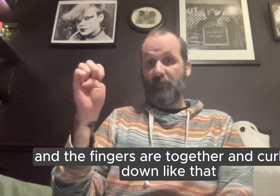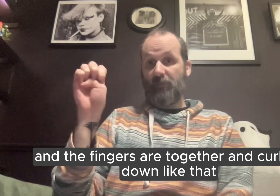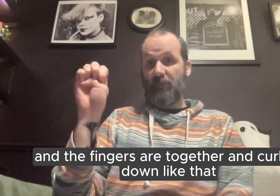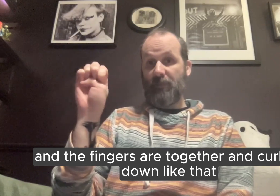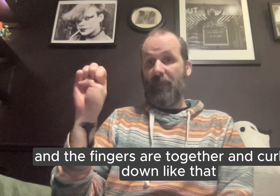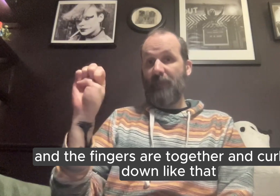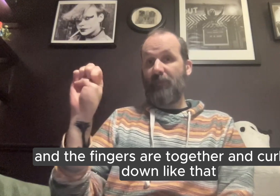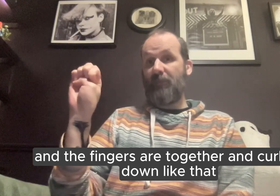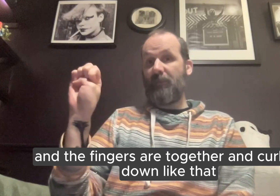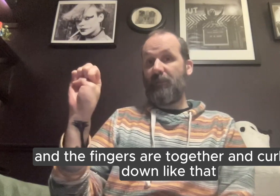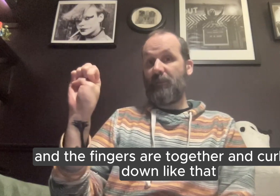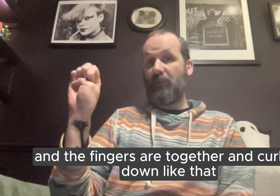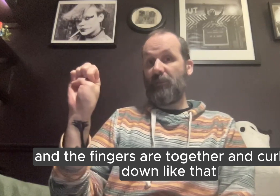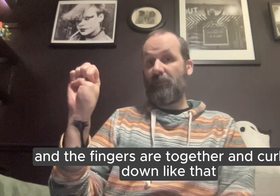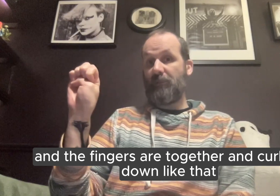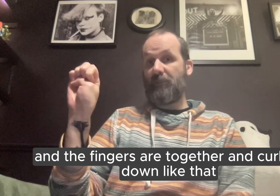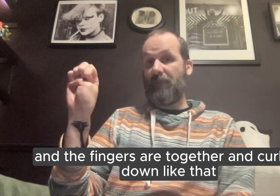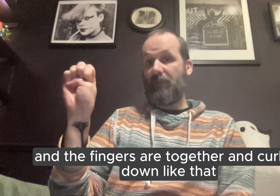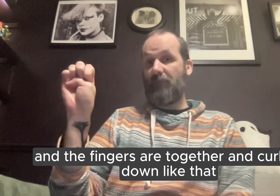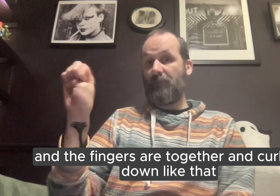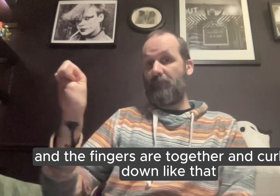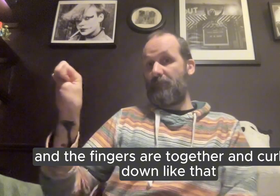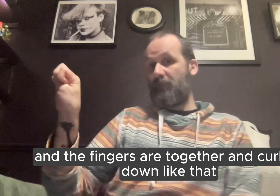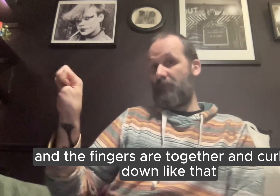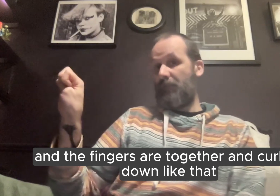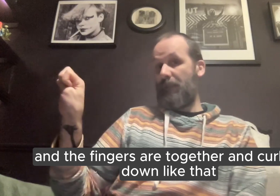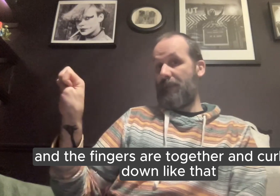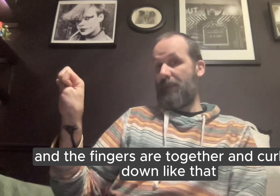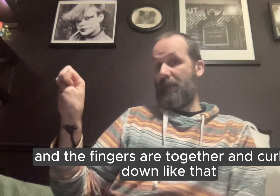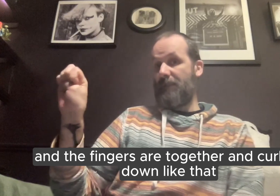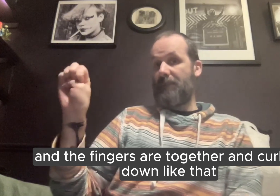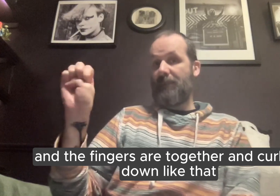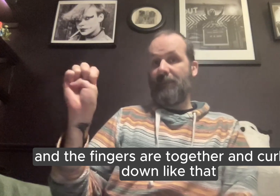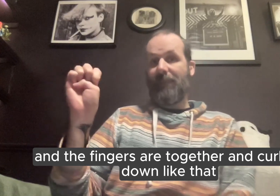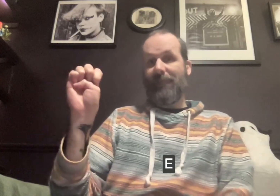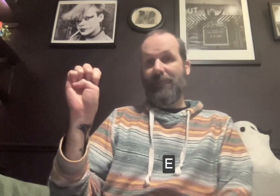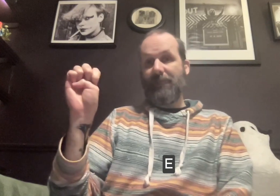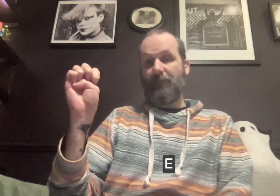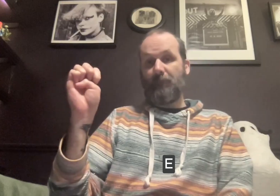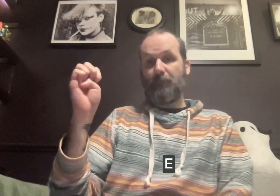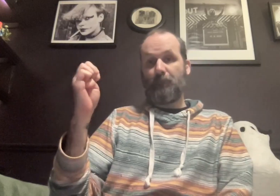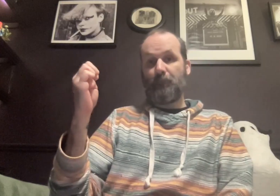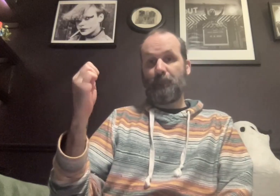are together and curled down like that. E.